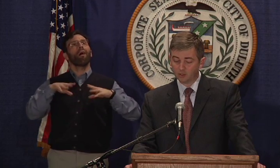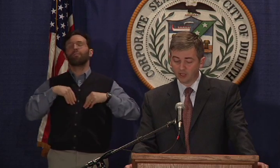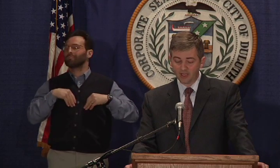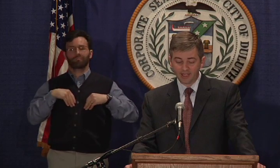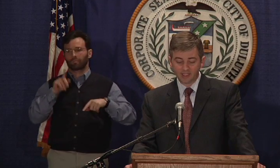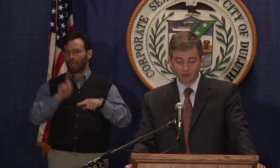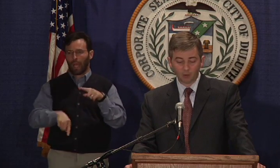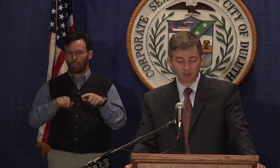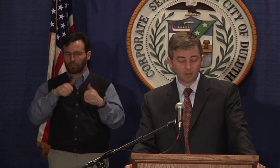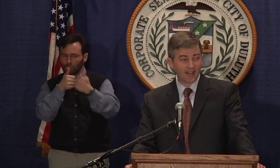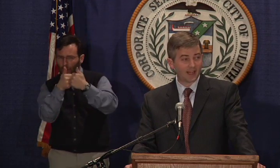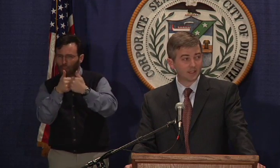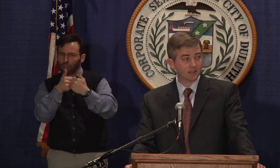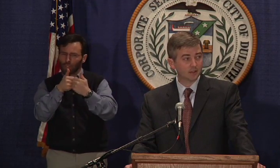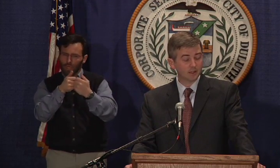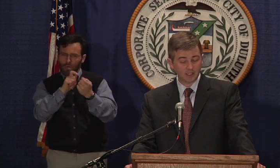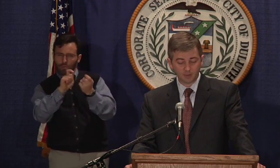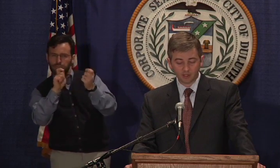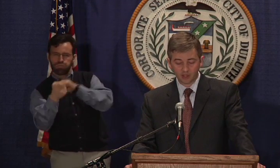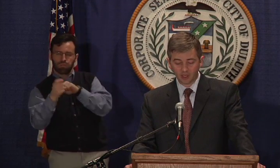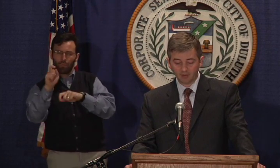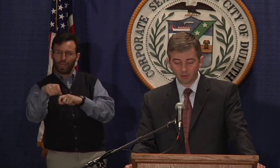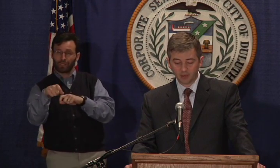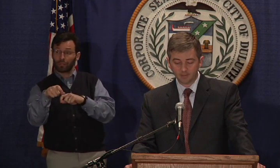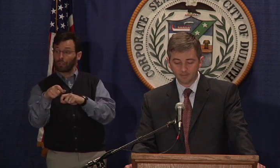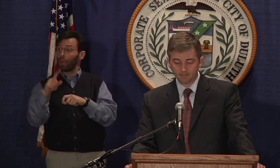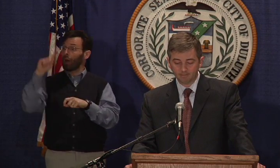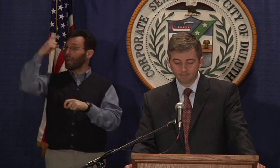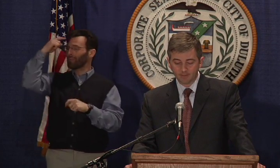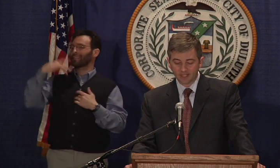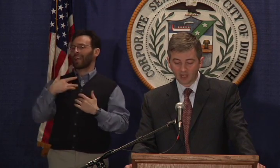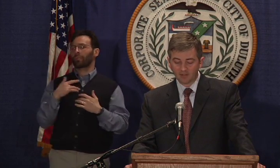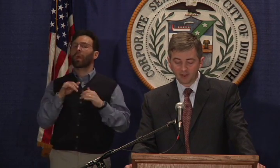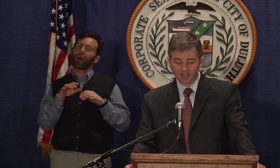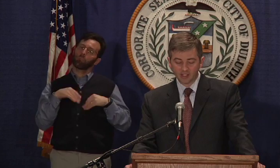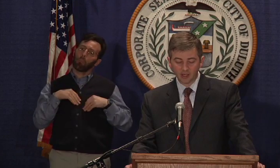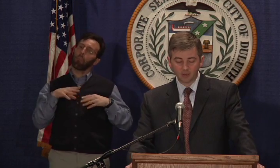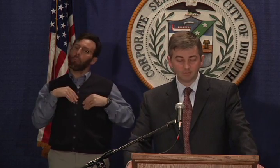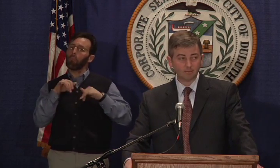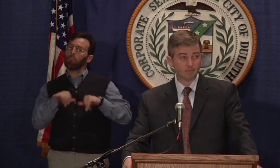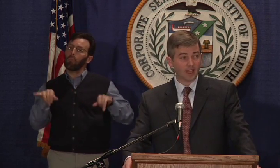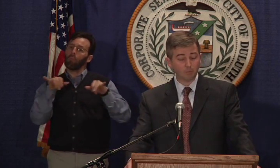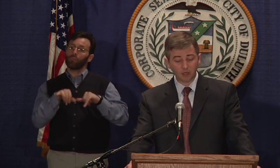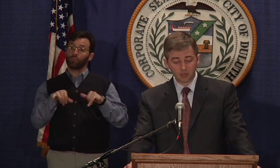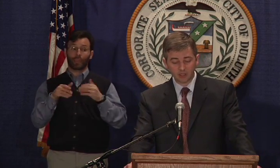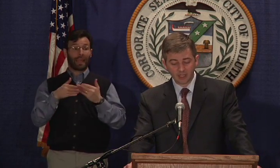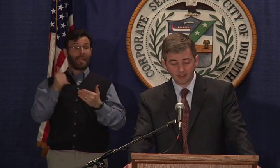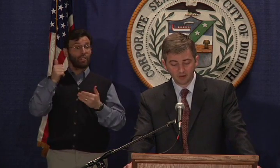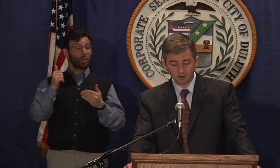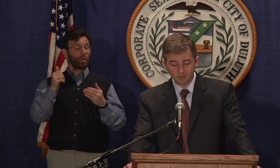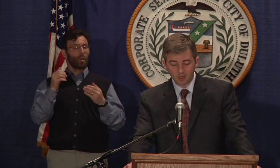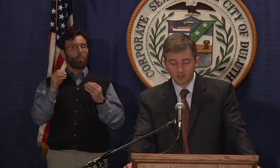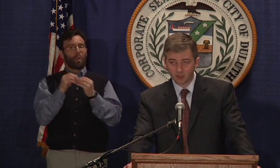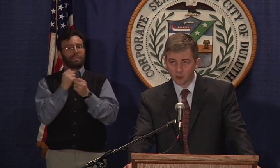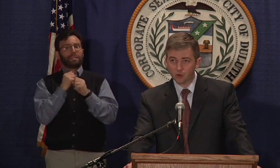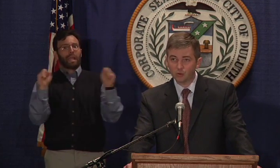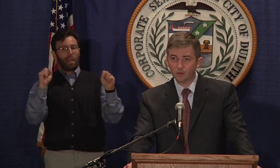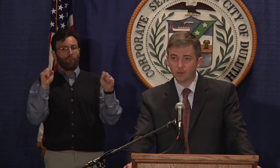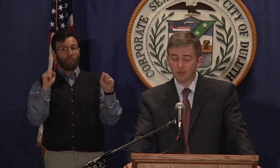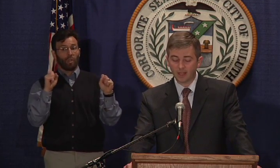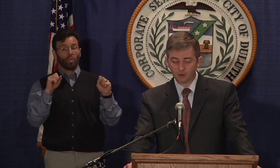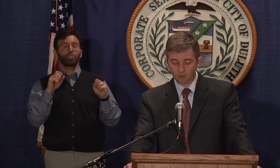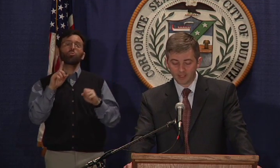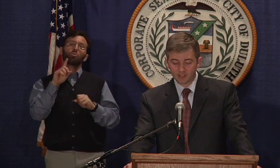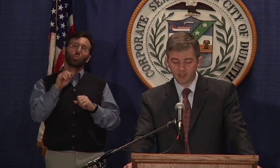not usually an easy or welcome task, especially in government. It's often easier and politically safer to